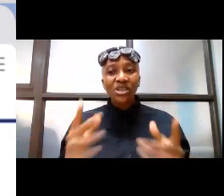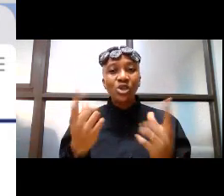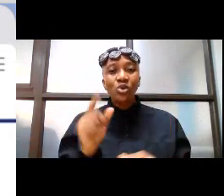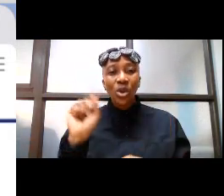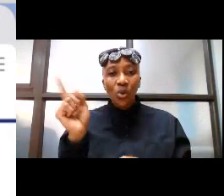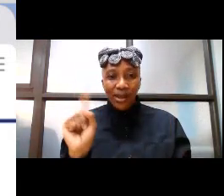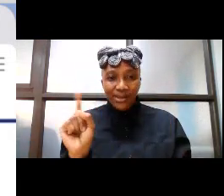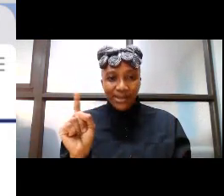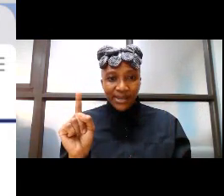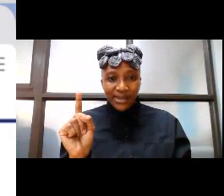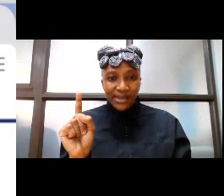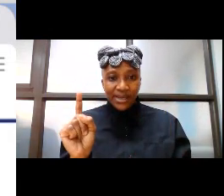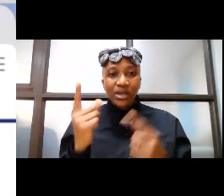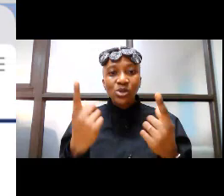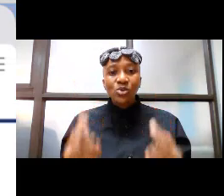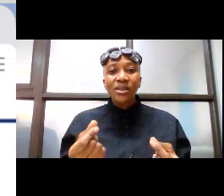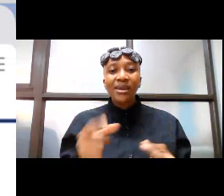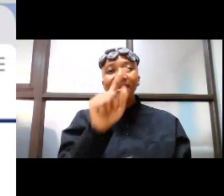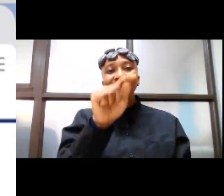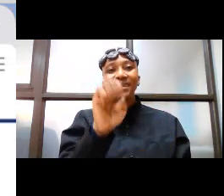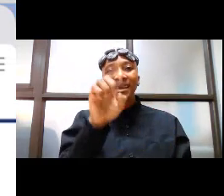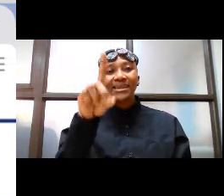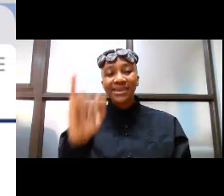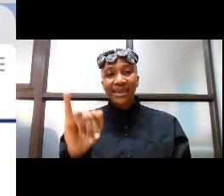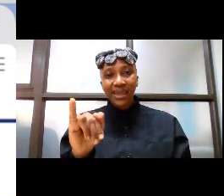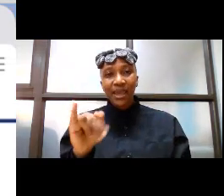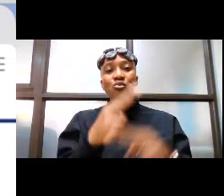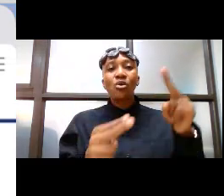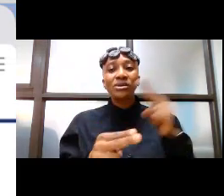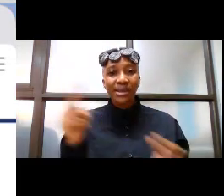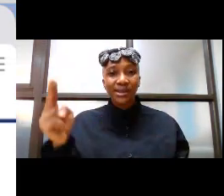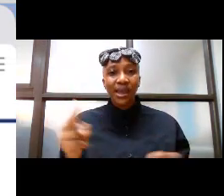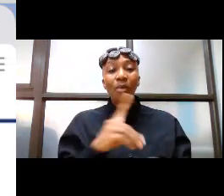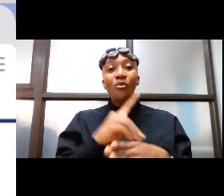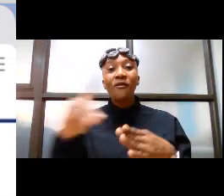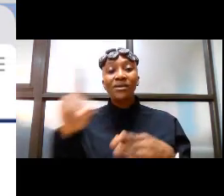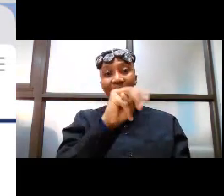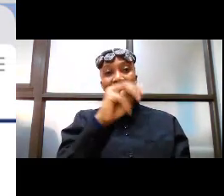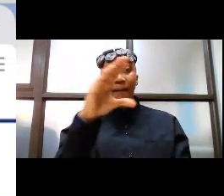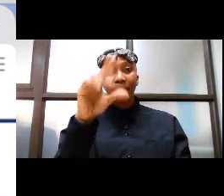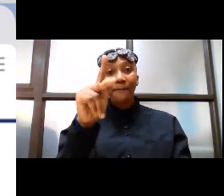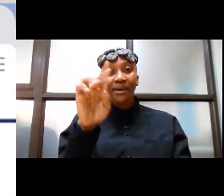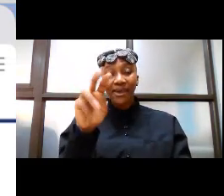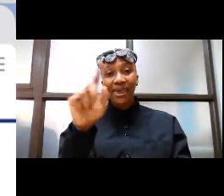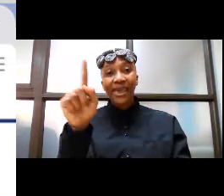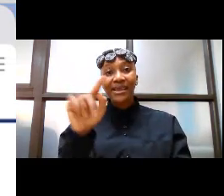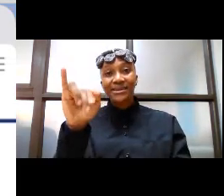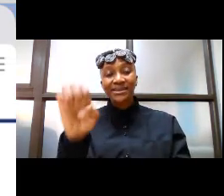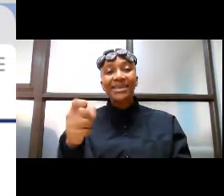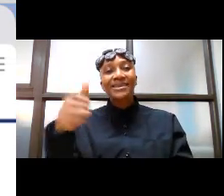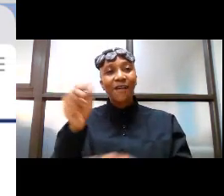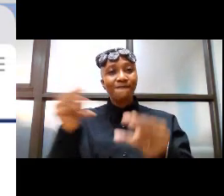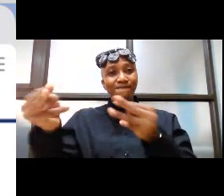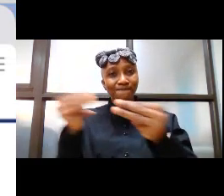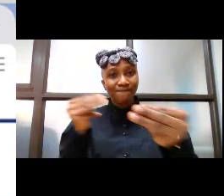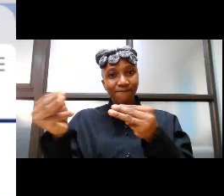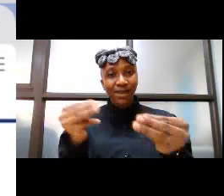project. It was run by, Professor Mackenzie. So I was also part of it. So it's where they use